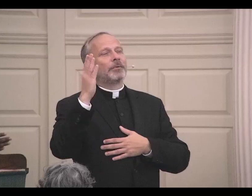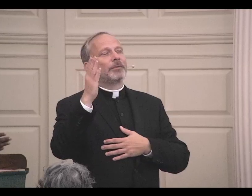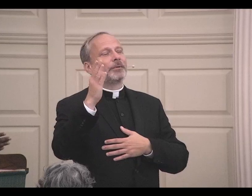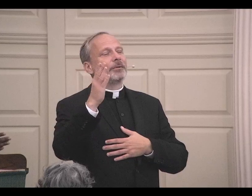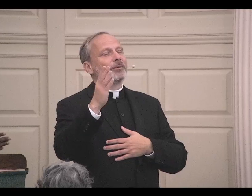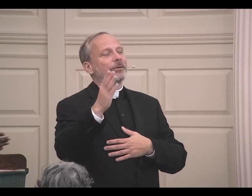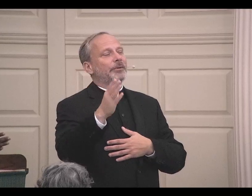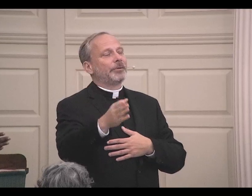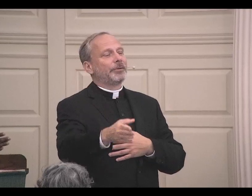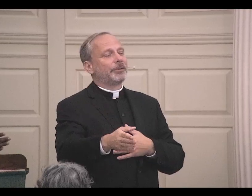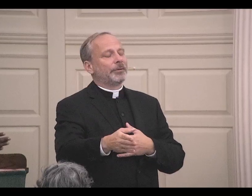Lord